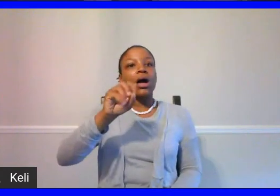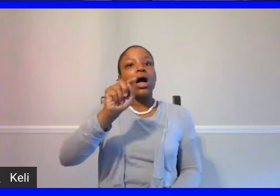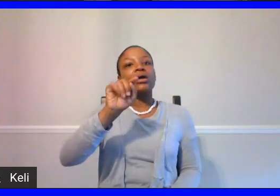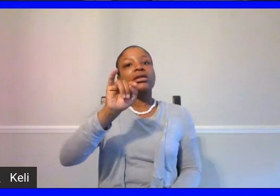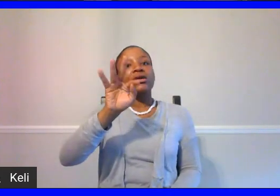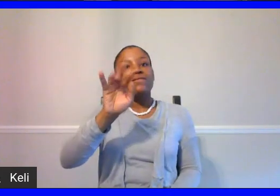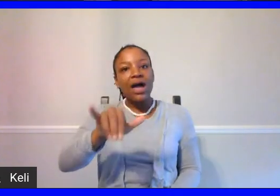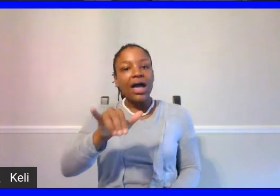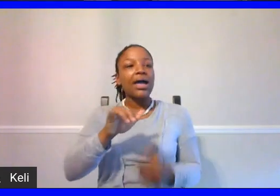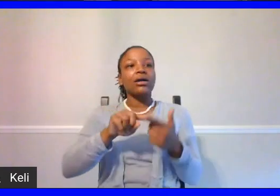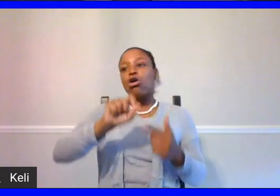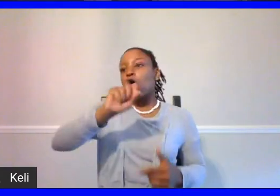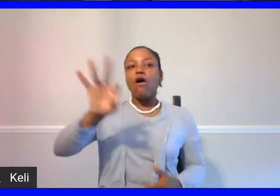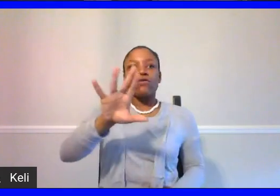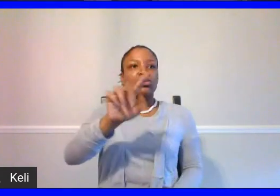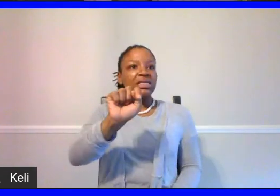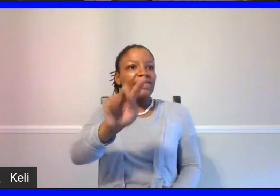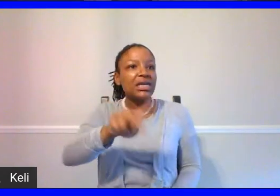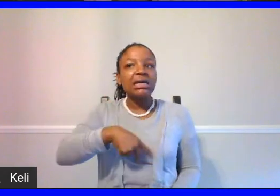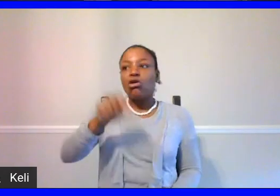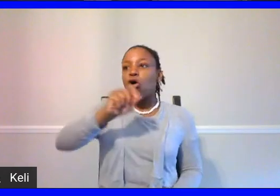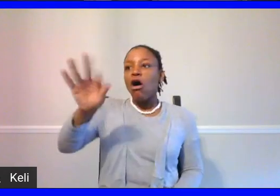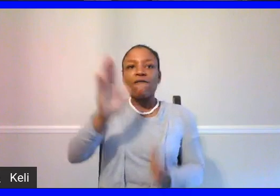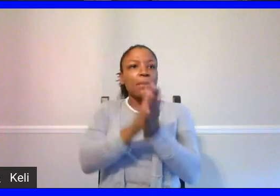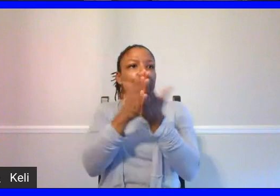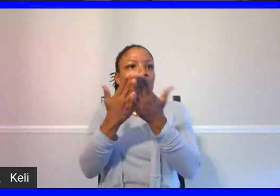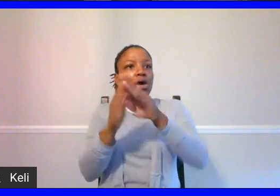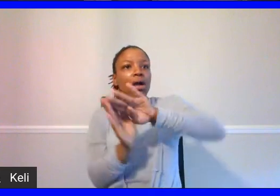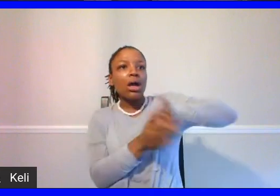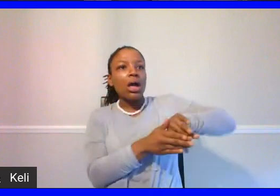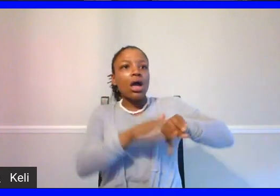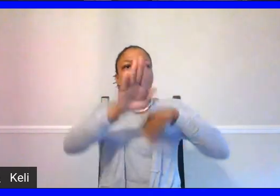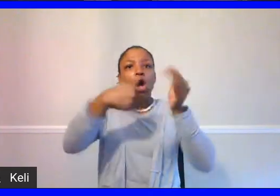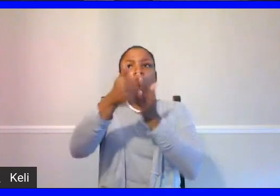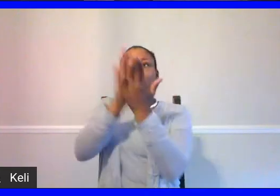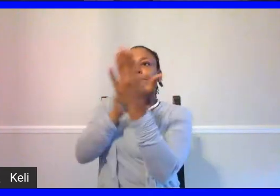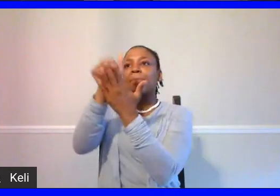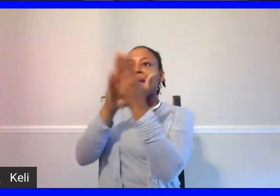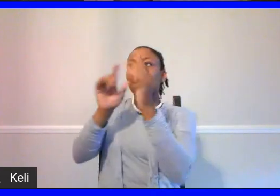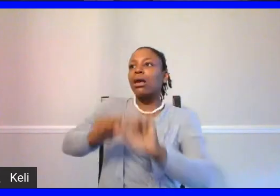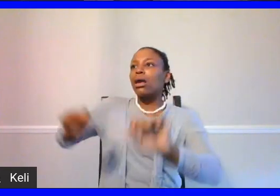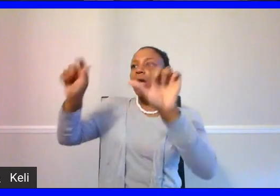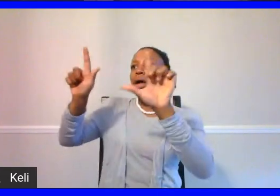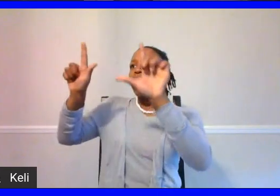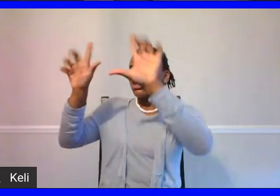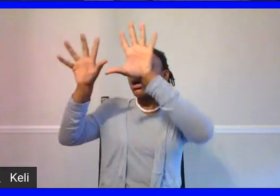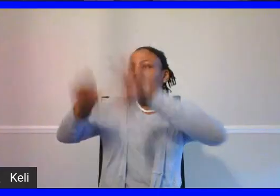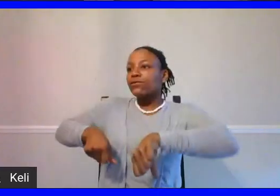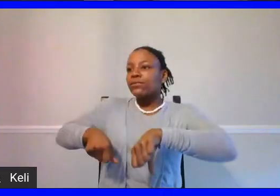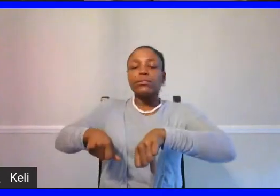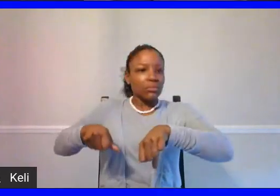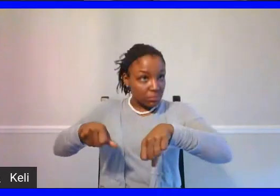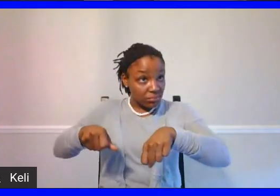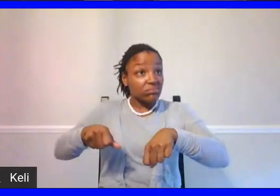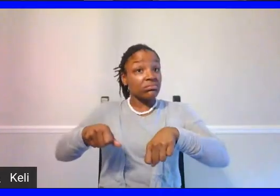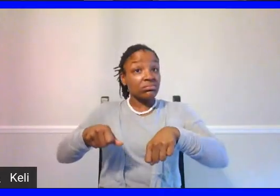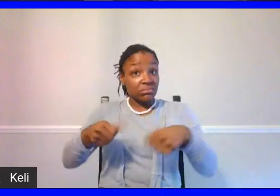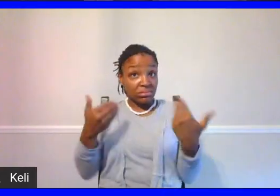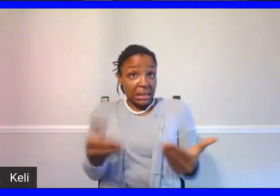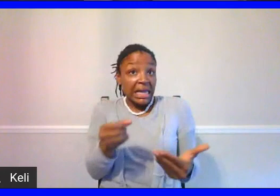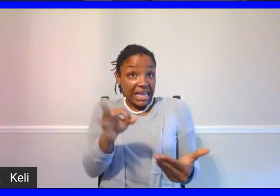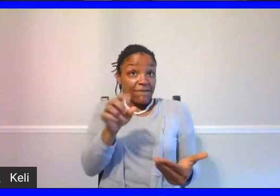off your television, put down that book and take all the paintings off your wall. But here's the other part of that is that